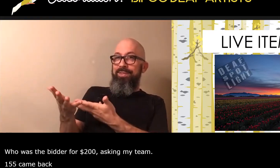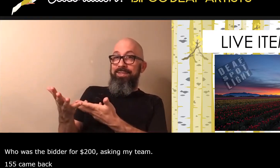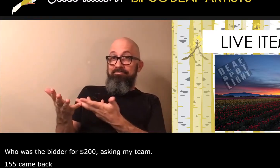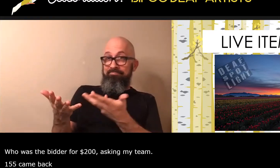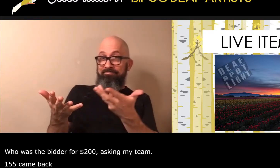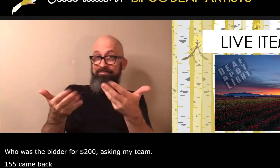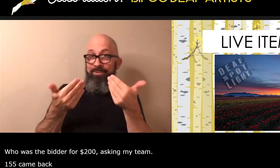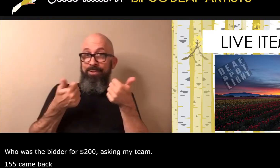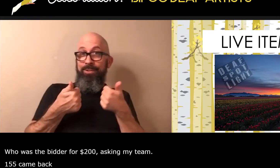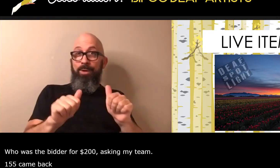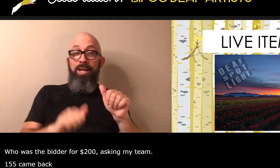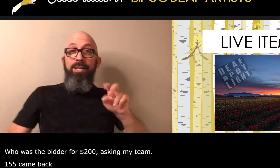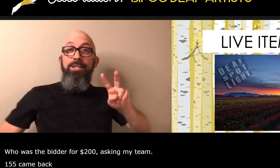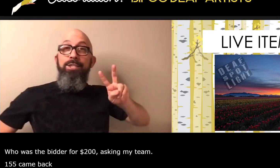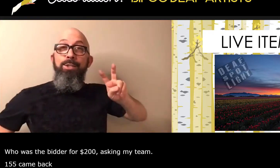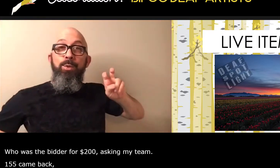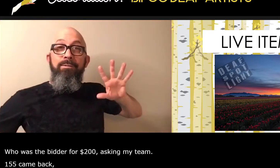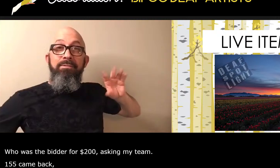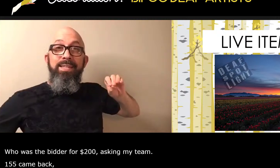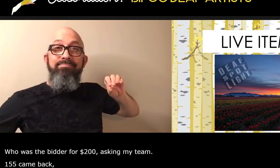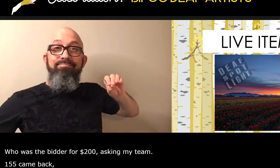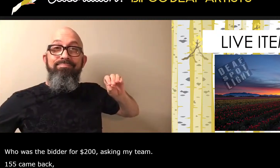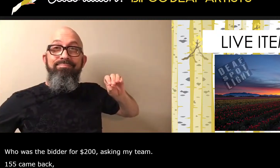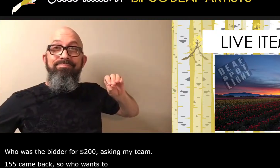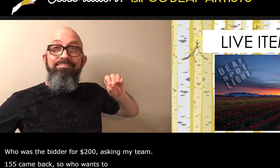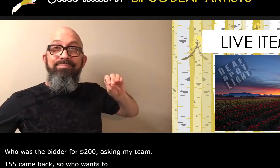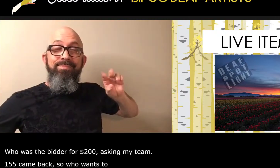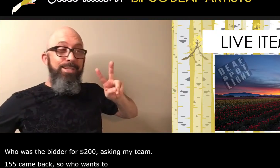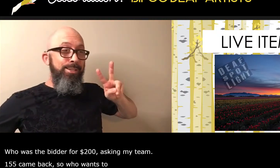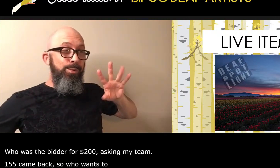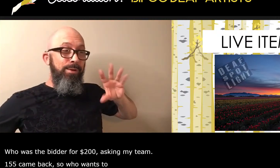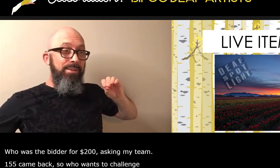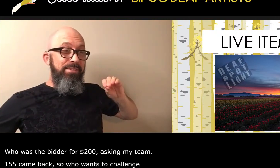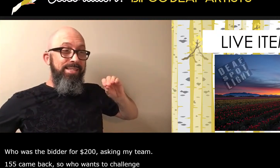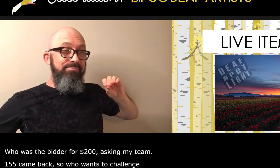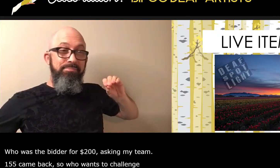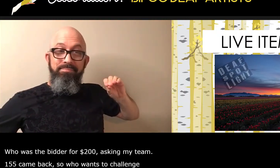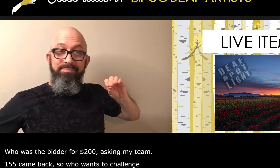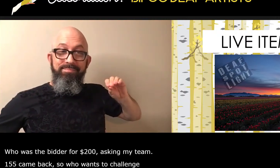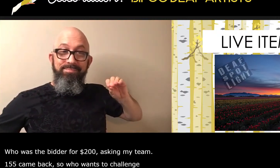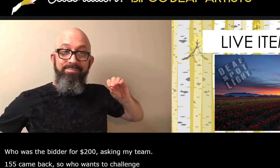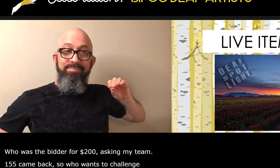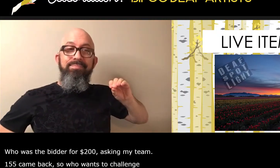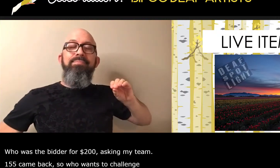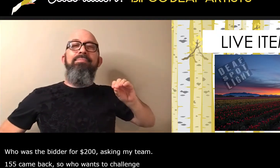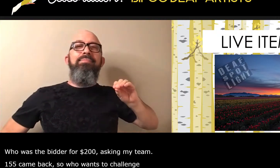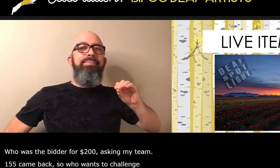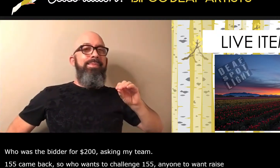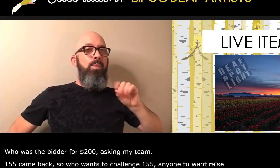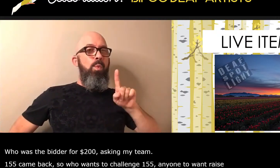So who wants to challenge 155's bid? Anyone want to raise it to 250?